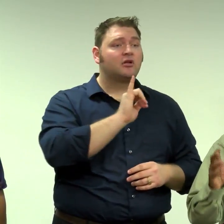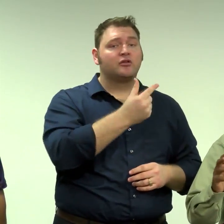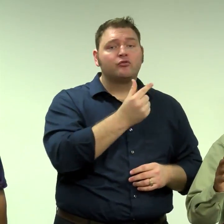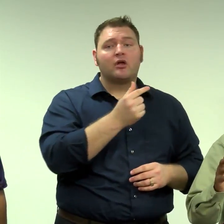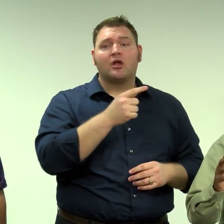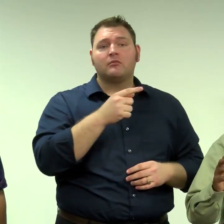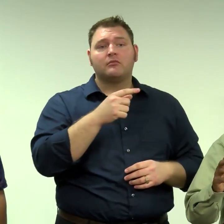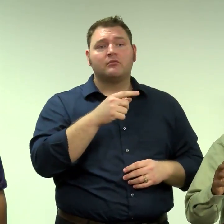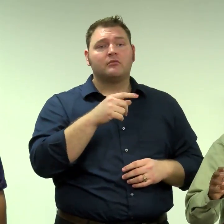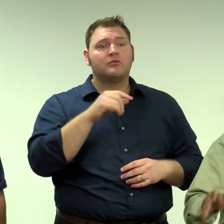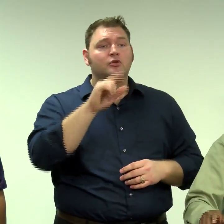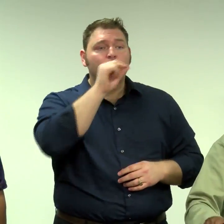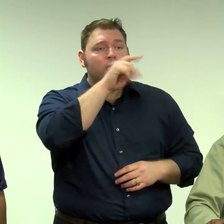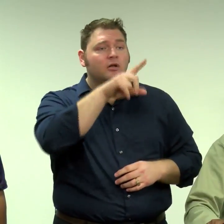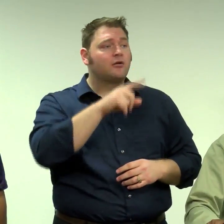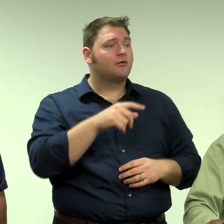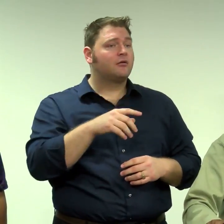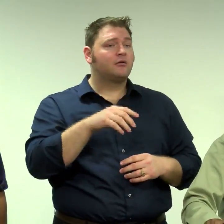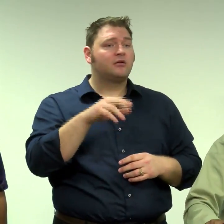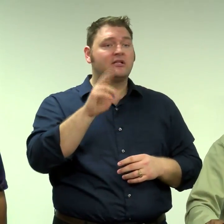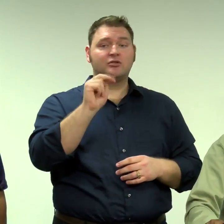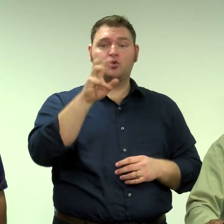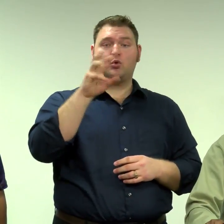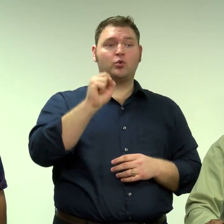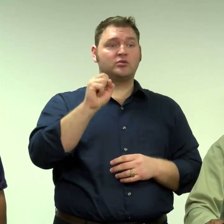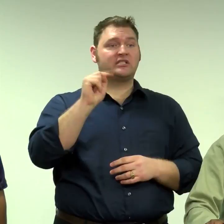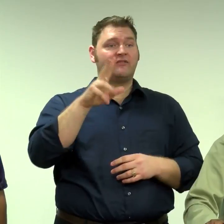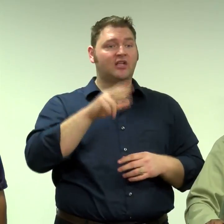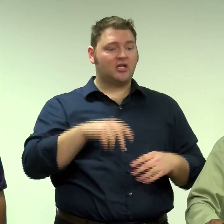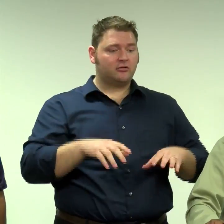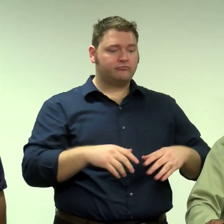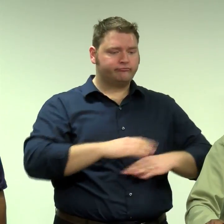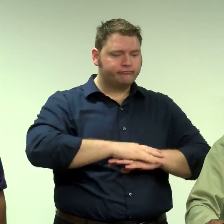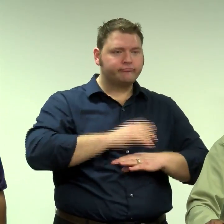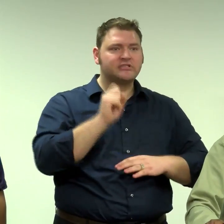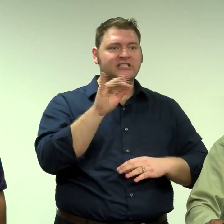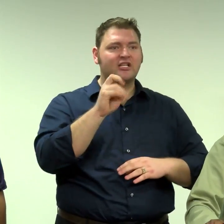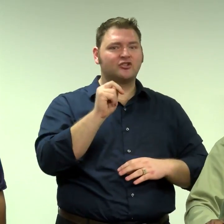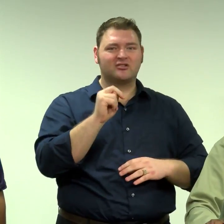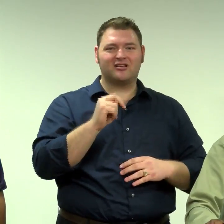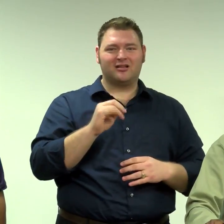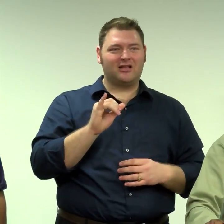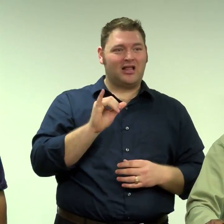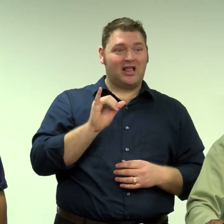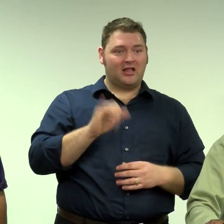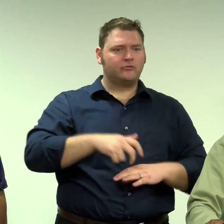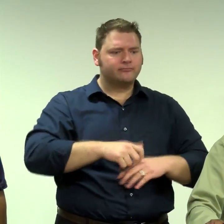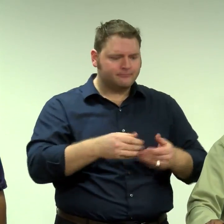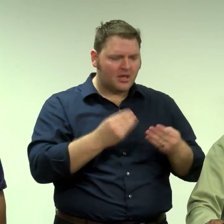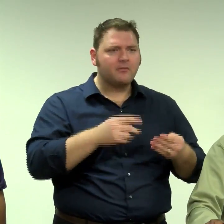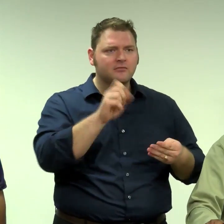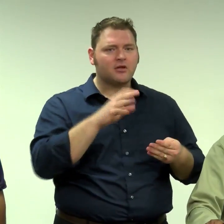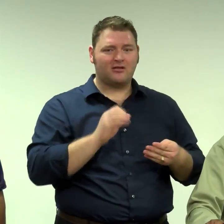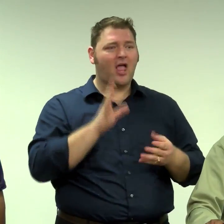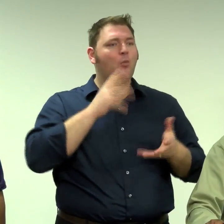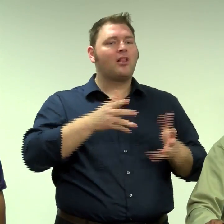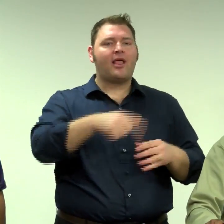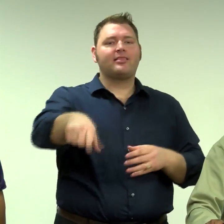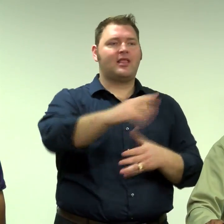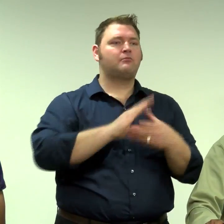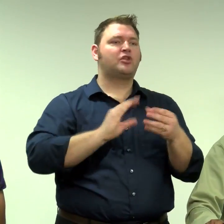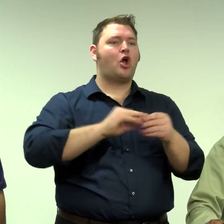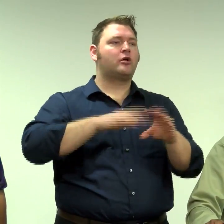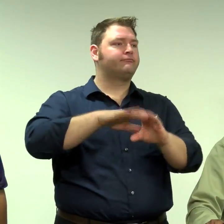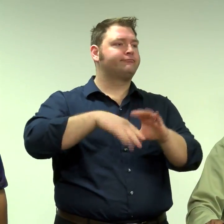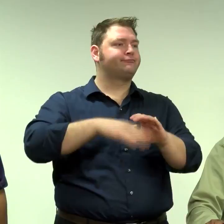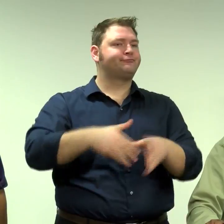to talk, but they don't have the responsibility of managing or running this city. I do. And that's where my focus